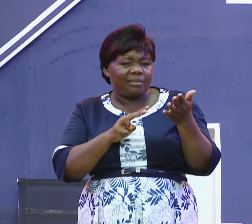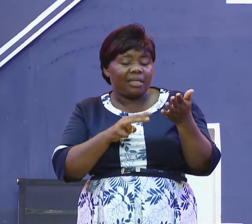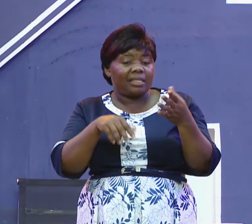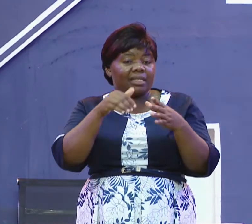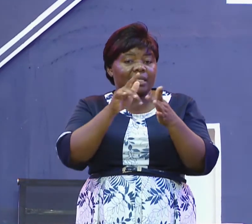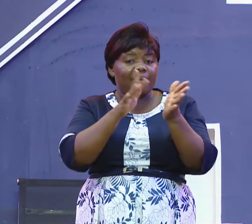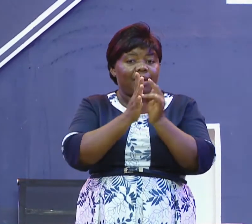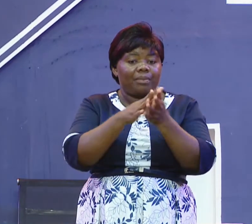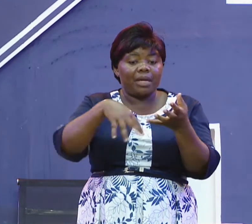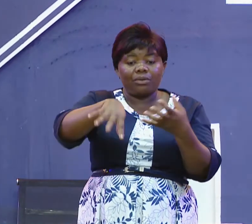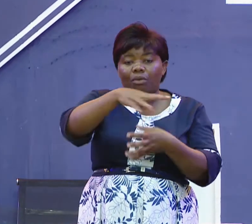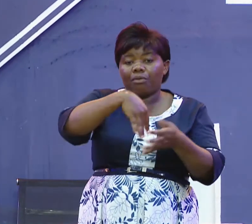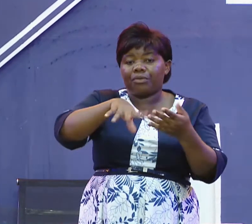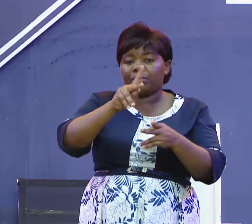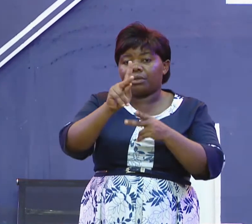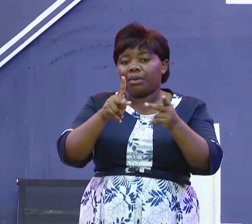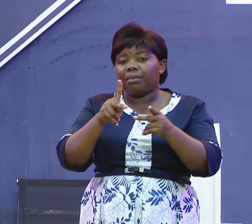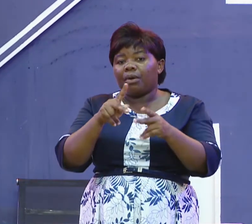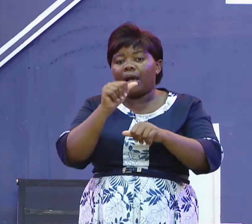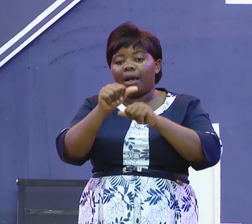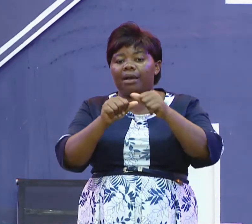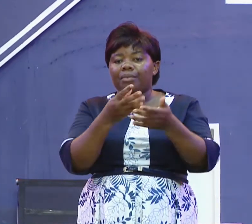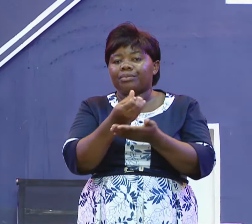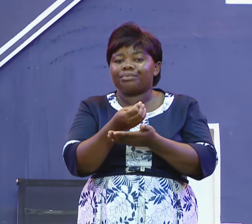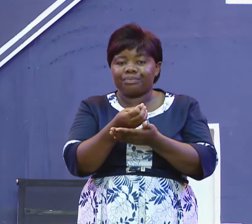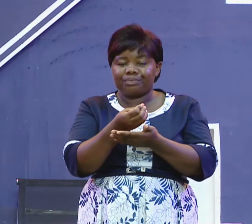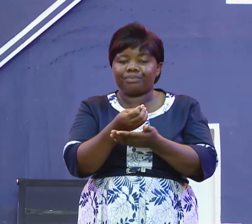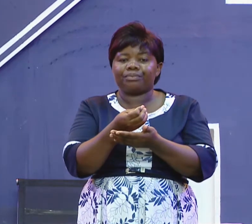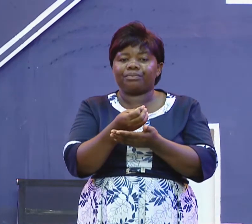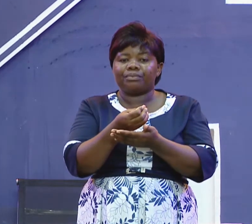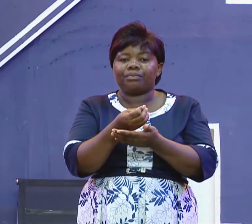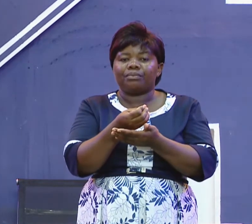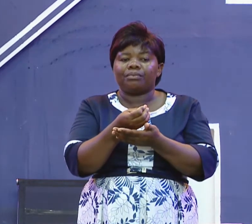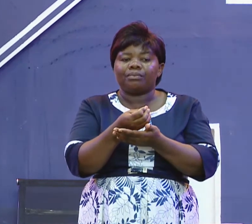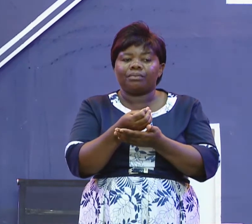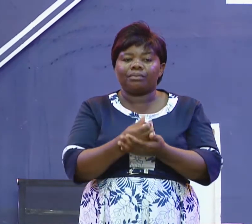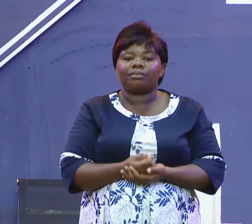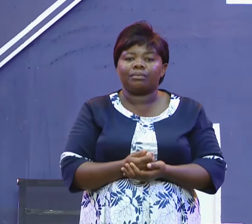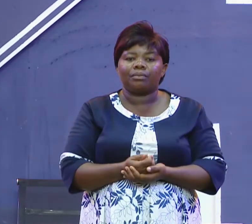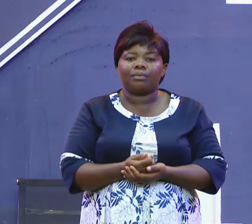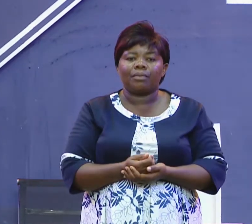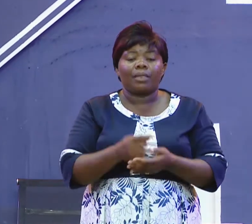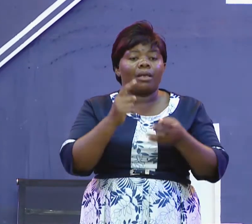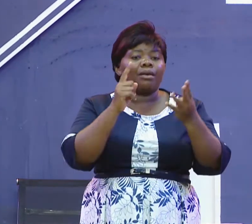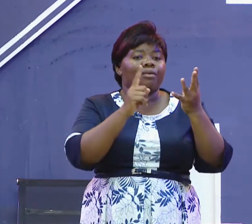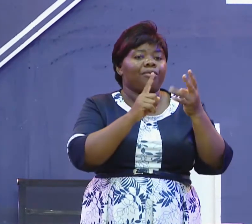I would have told you about three scriptures in the Bible that always confuse people concerning financial matters.